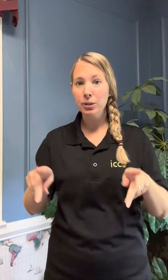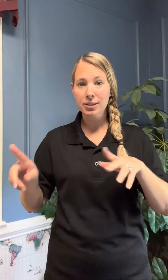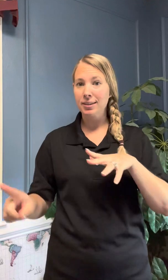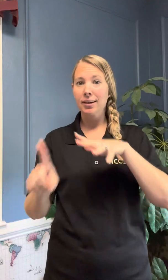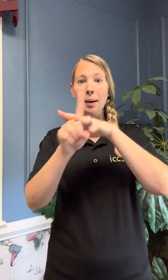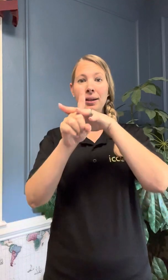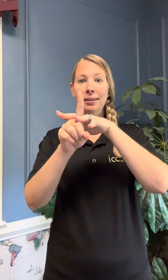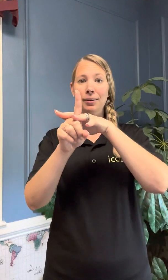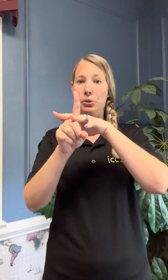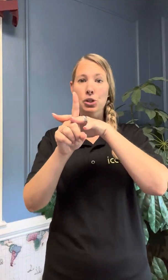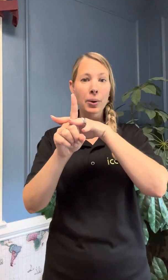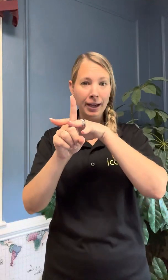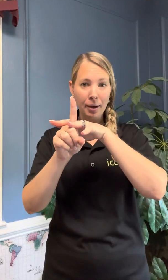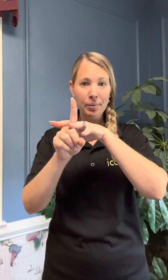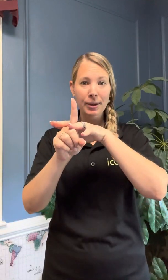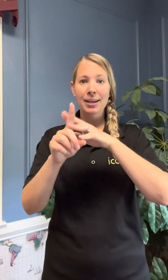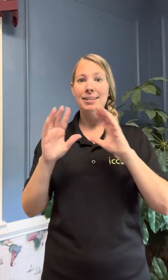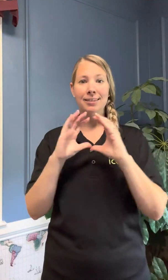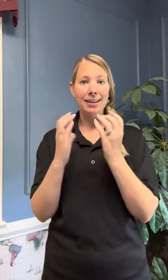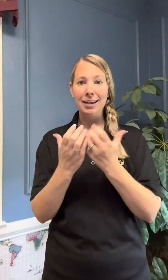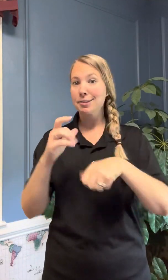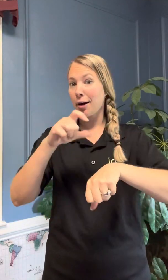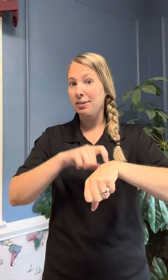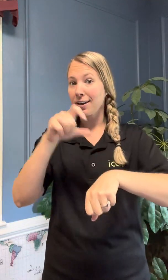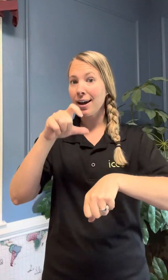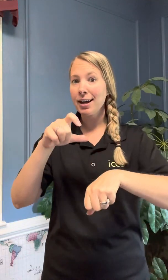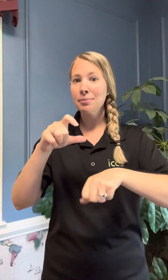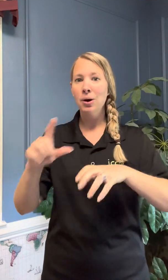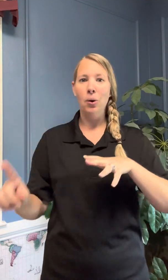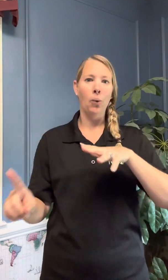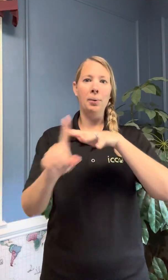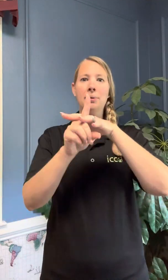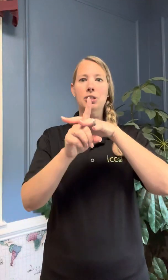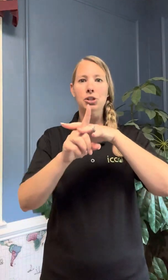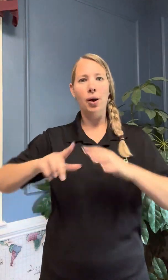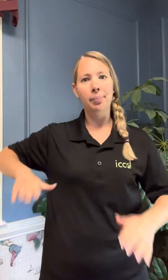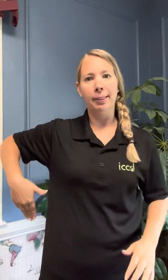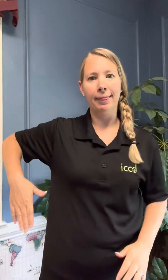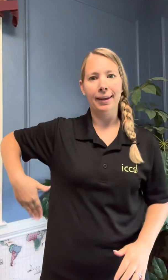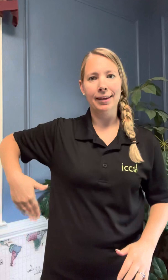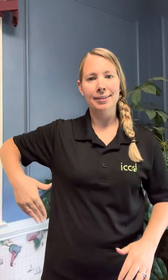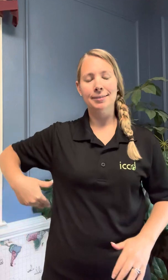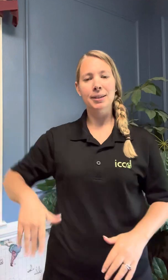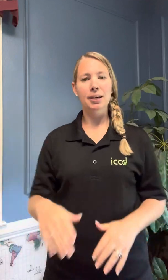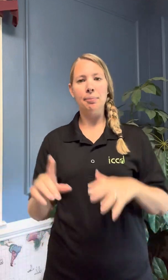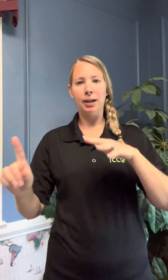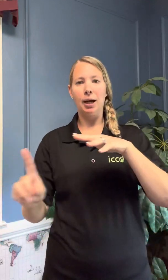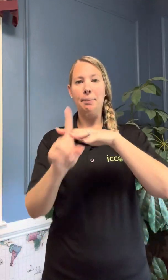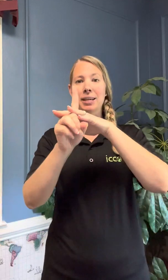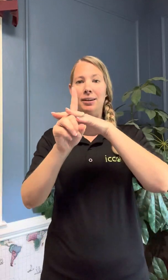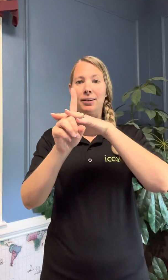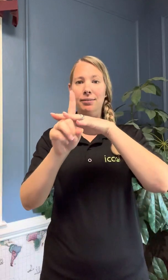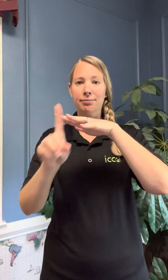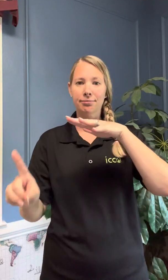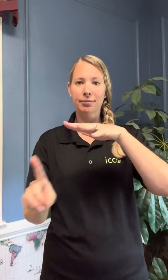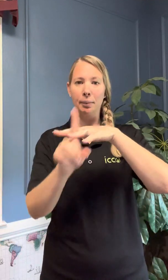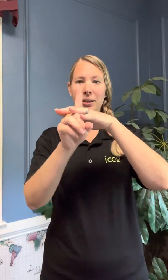person coming or showing up to class on time, or maybe they show up late. But appear, appear.